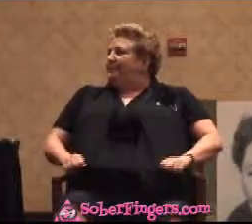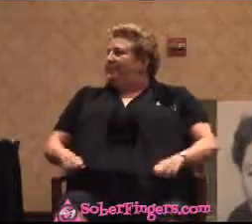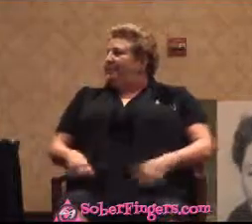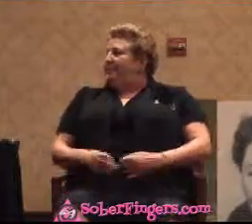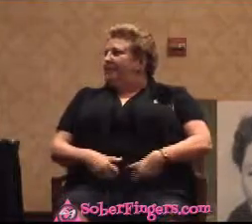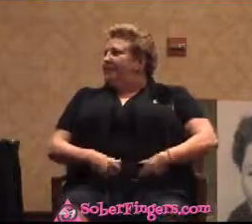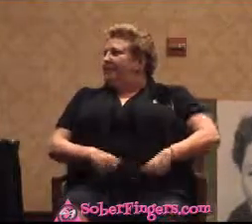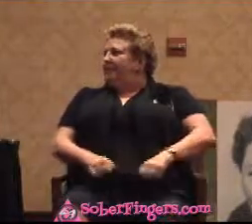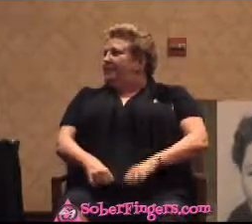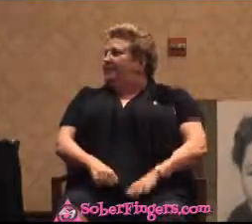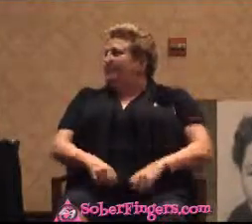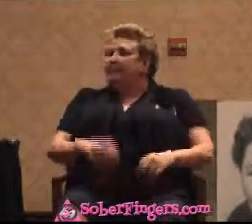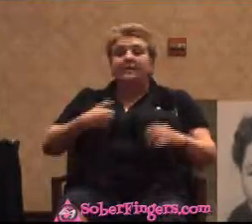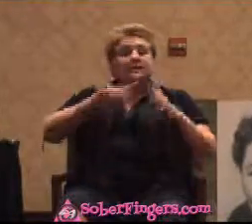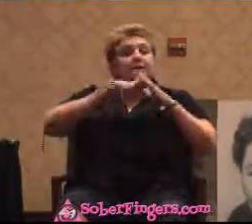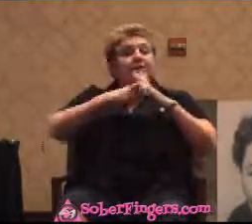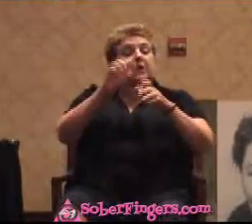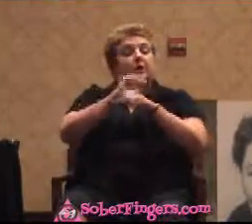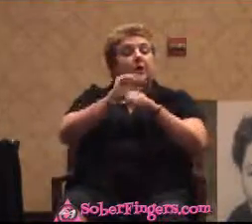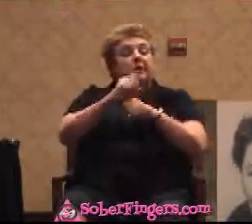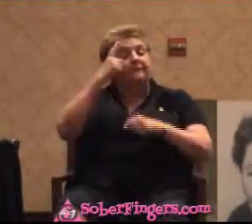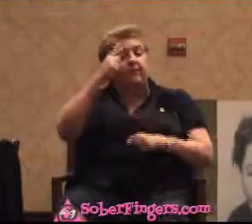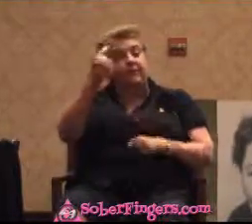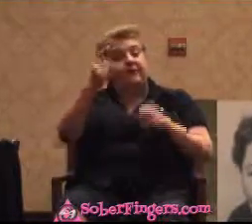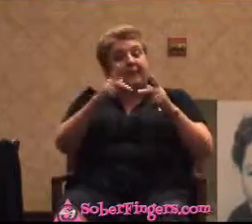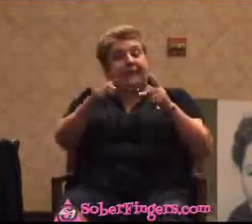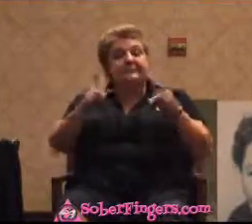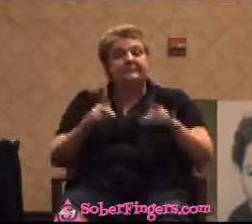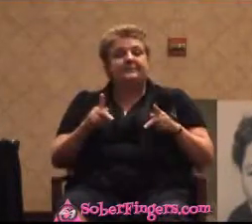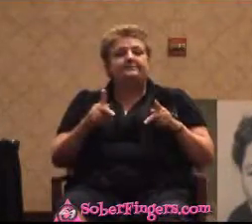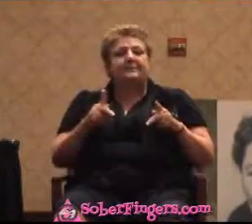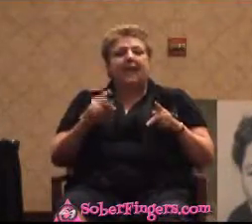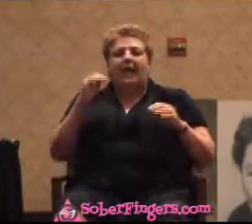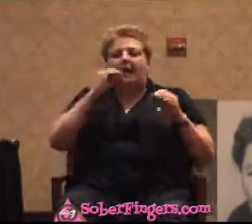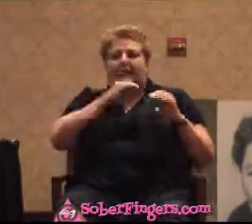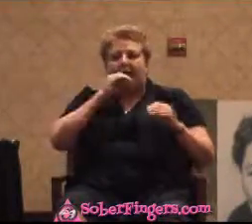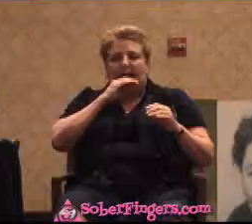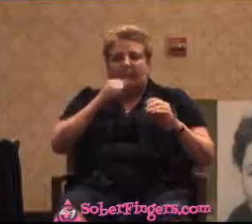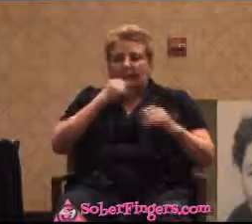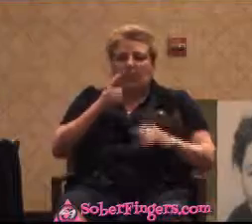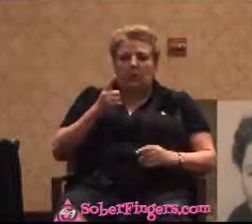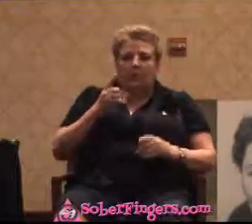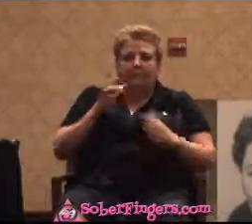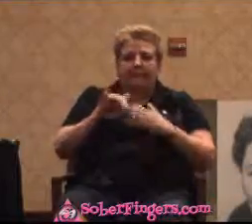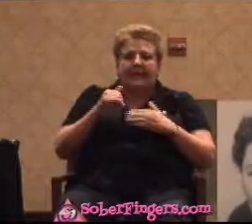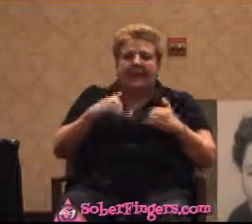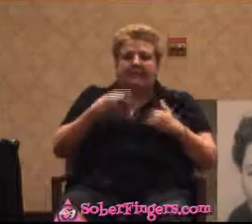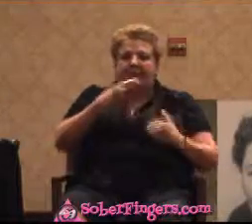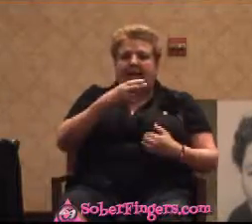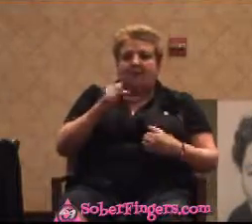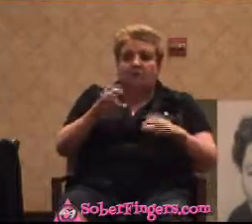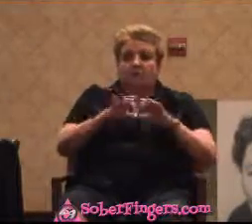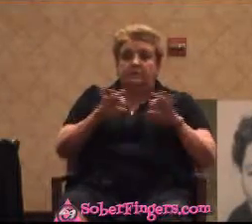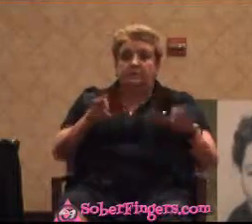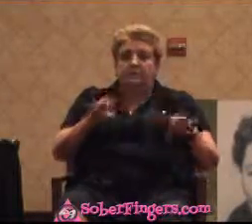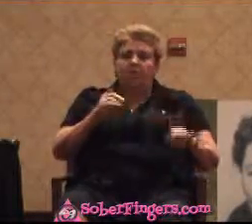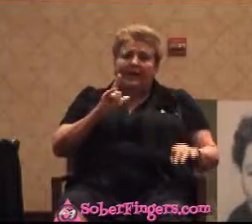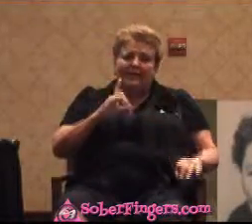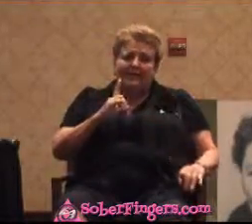So I started working for this one place, and I had lied and told them that I had a high school diploma, and I did have one, but I made it in